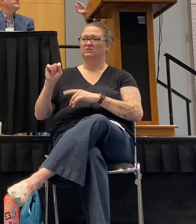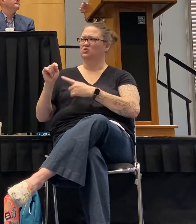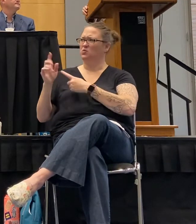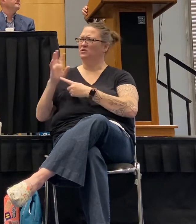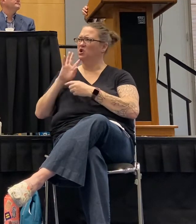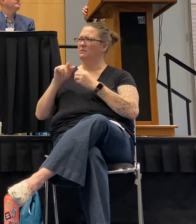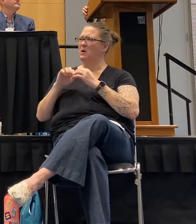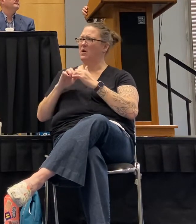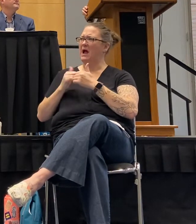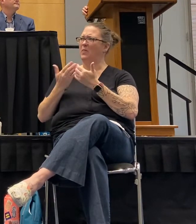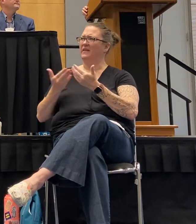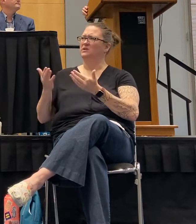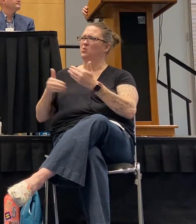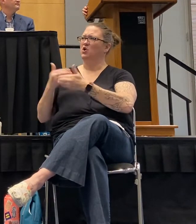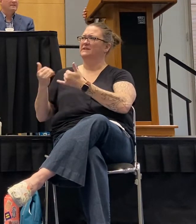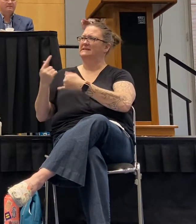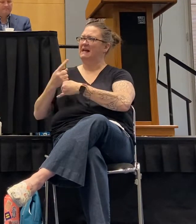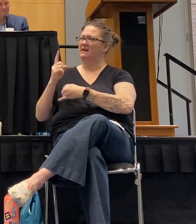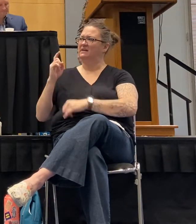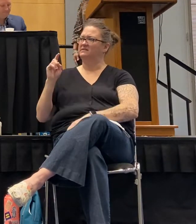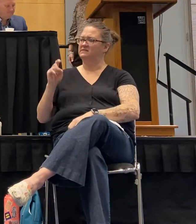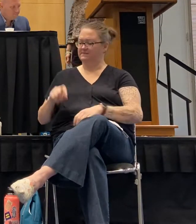talk about how things are working today?